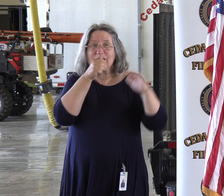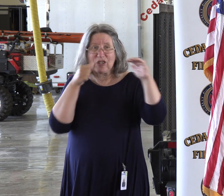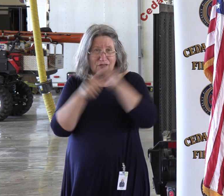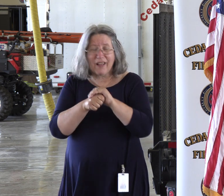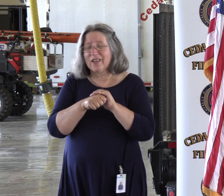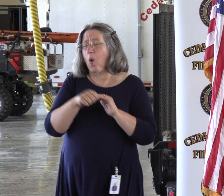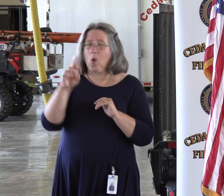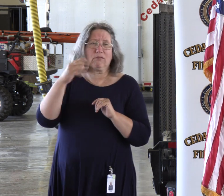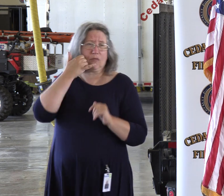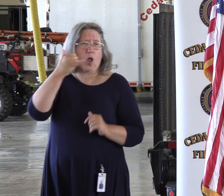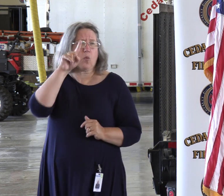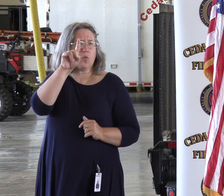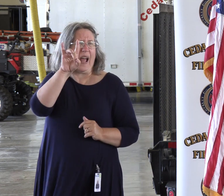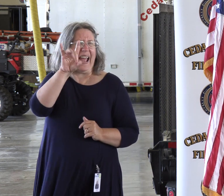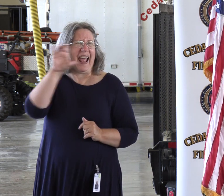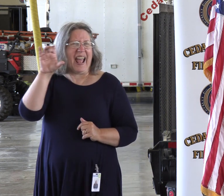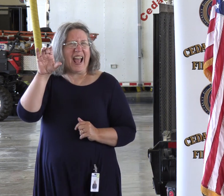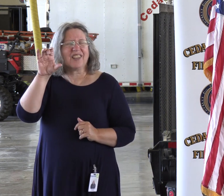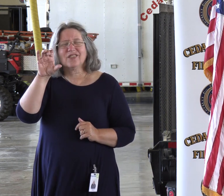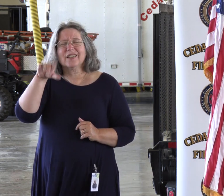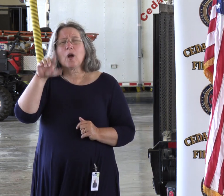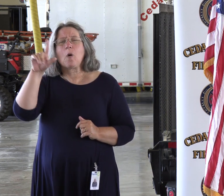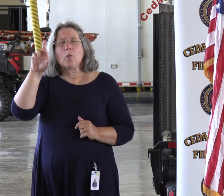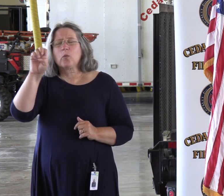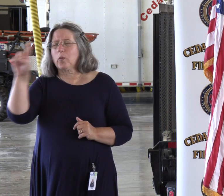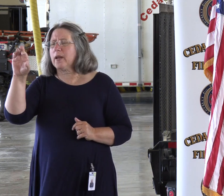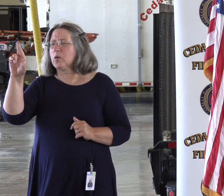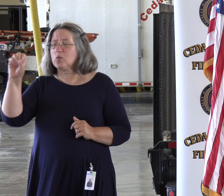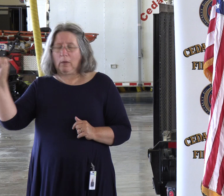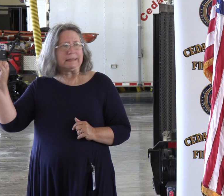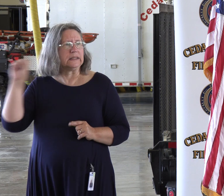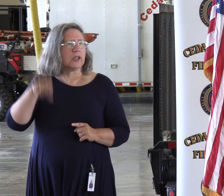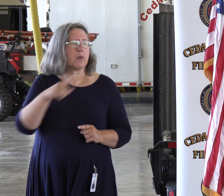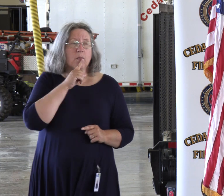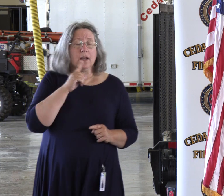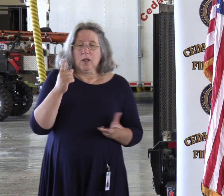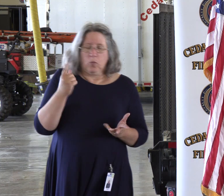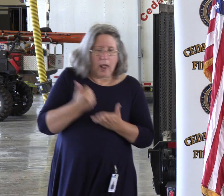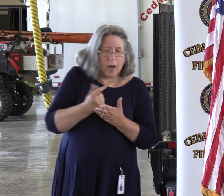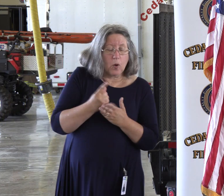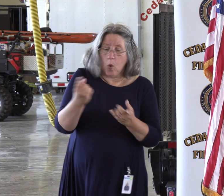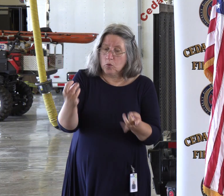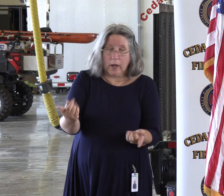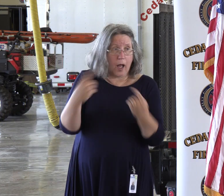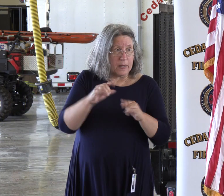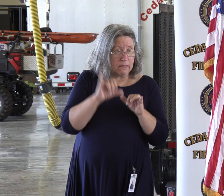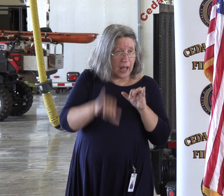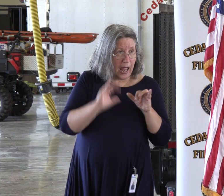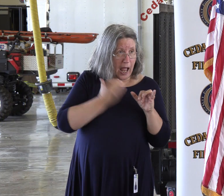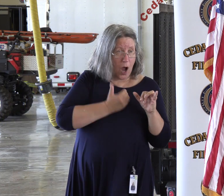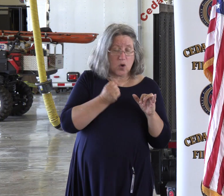Cross. We'll assess their needs and their ability to perhaps stay in the shelter where we have